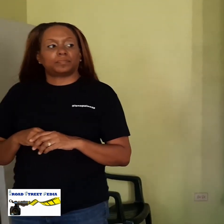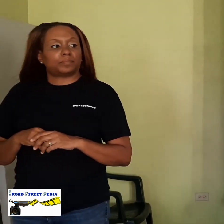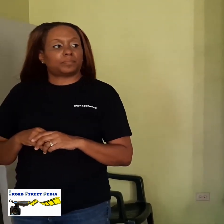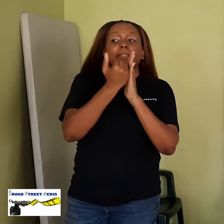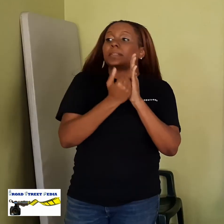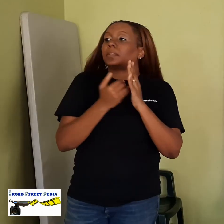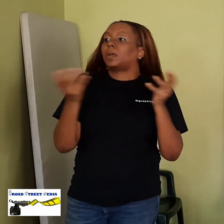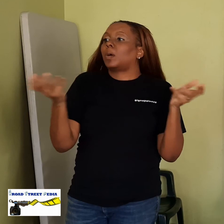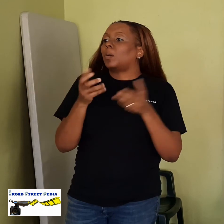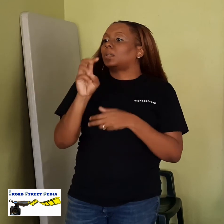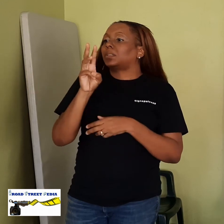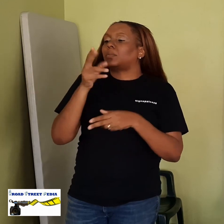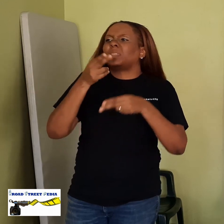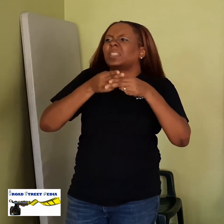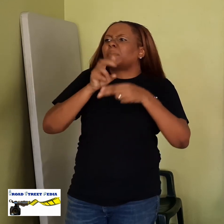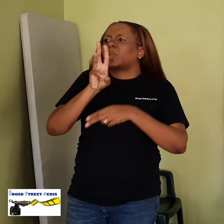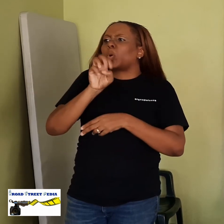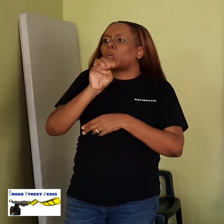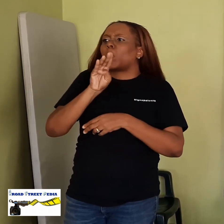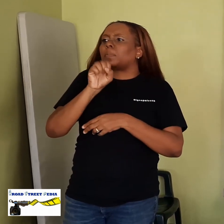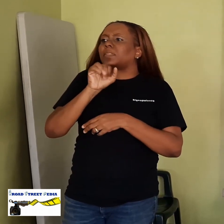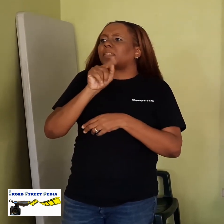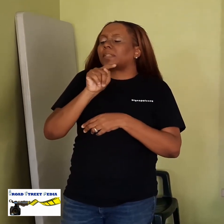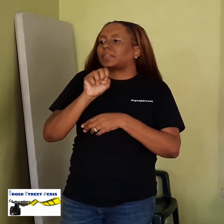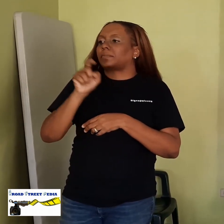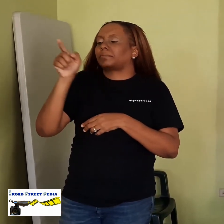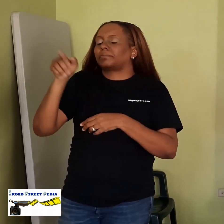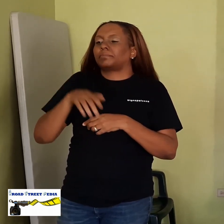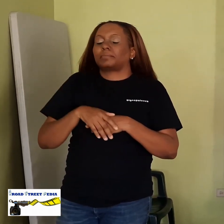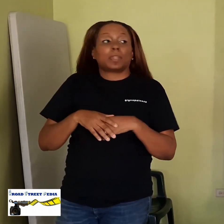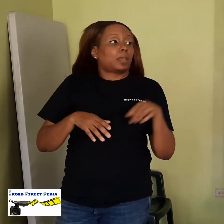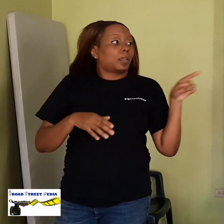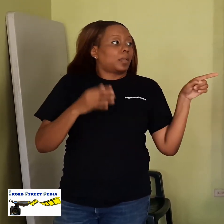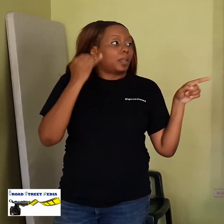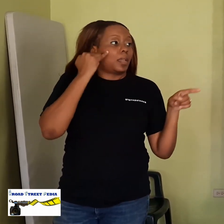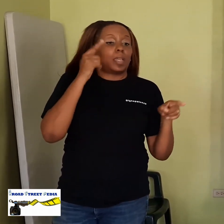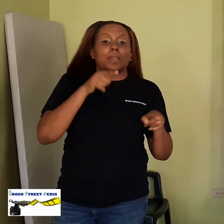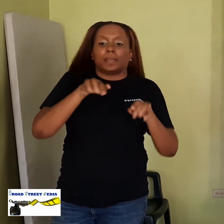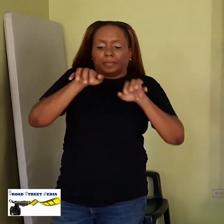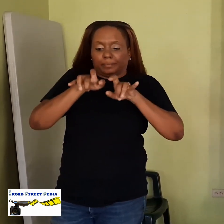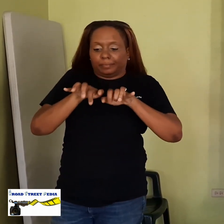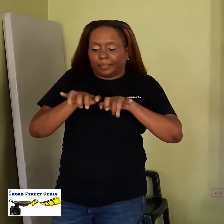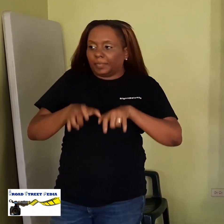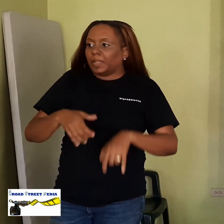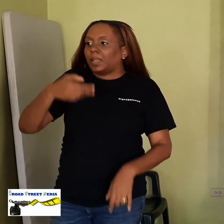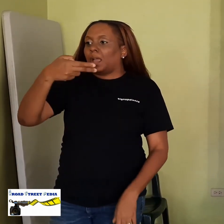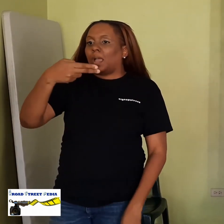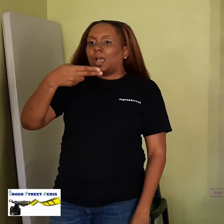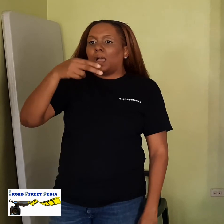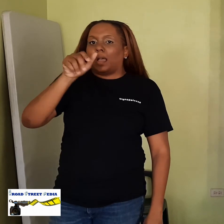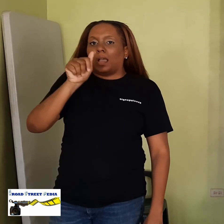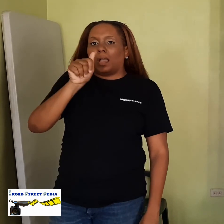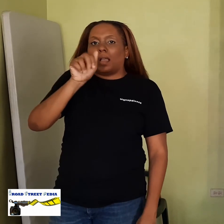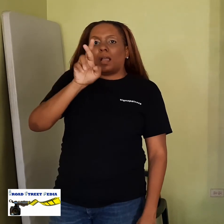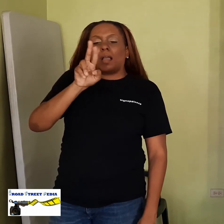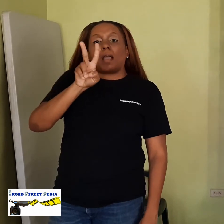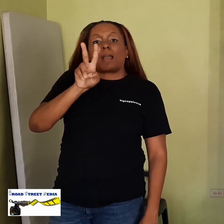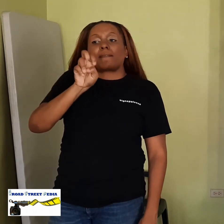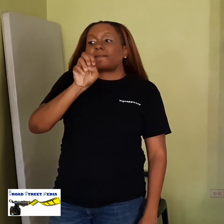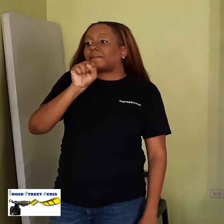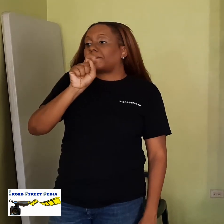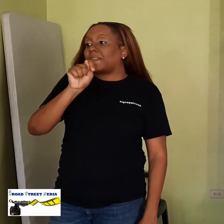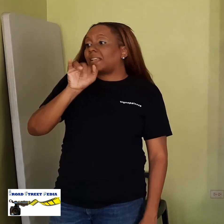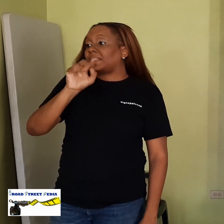Any questions? Once you place in harvesting and post-harvesting of any crop you